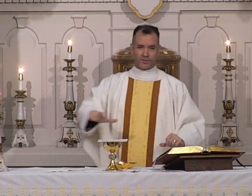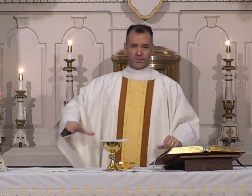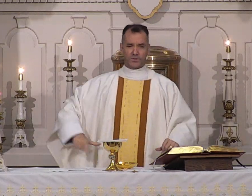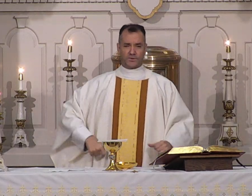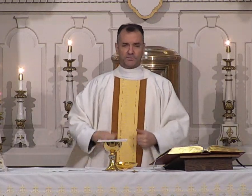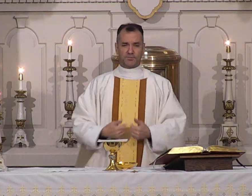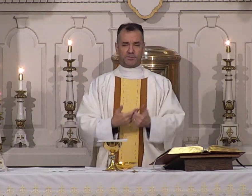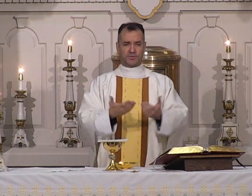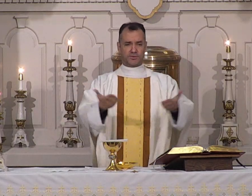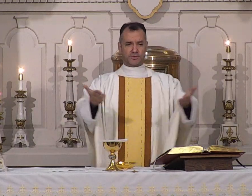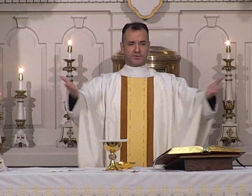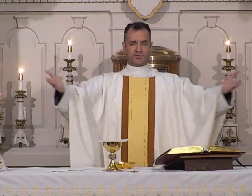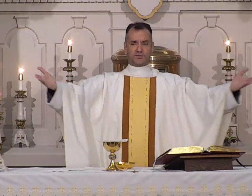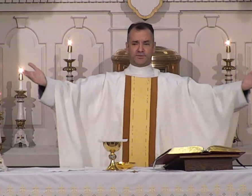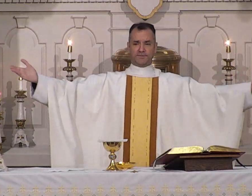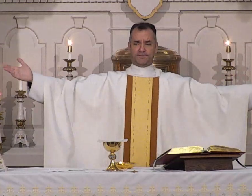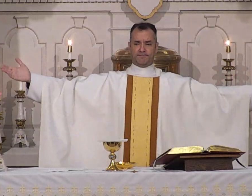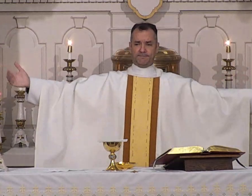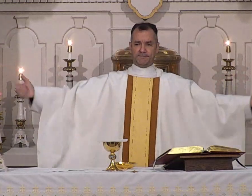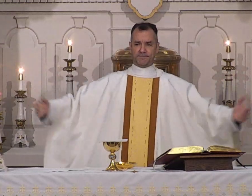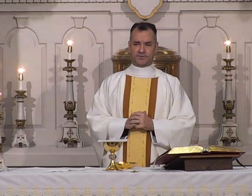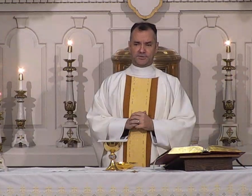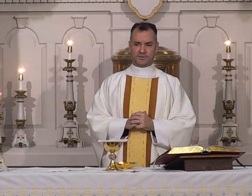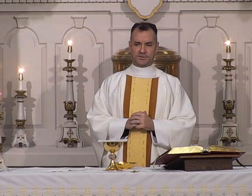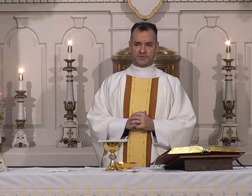The Lord be with you.